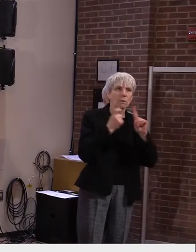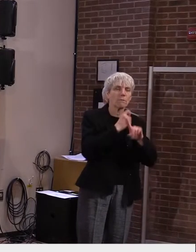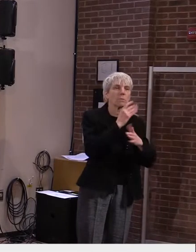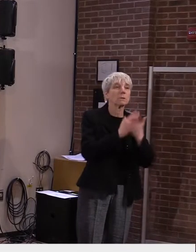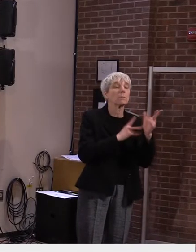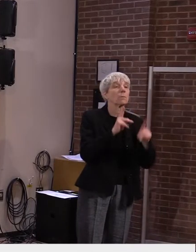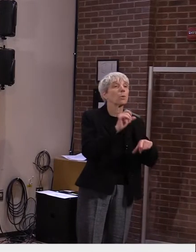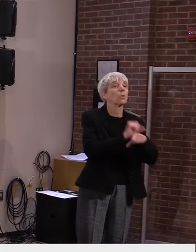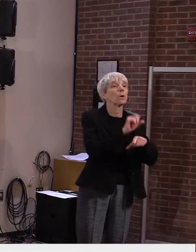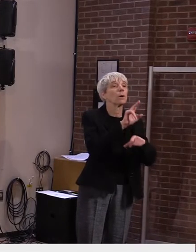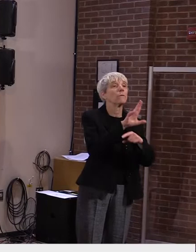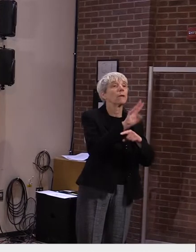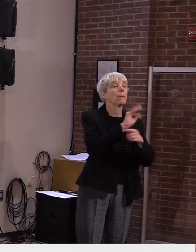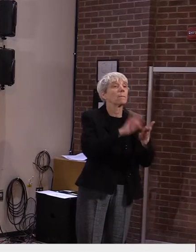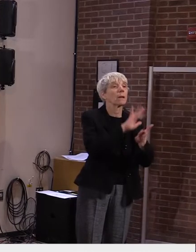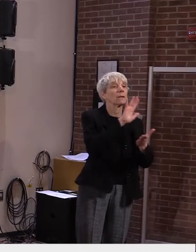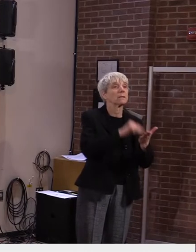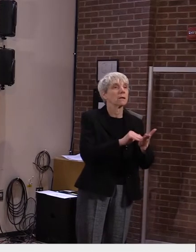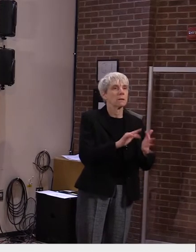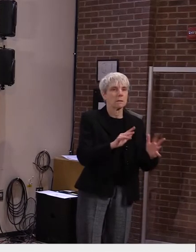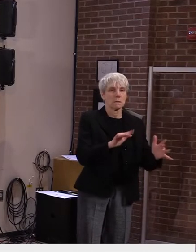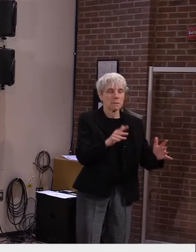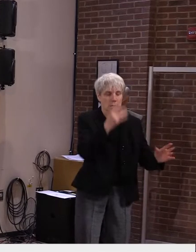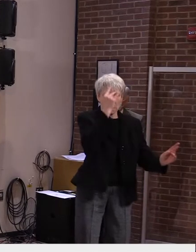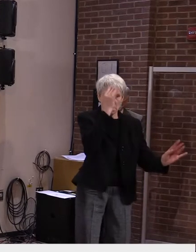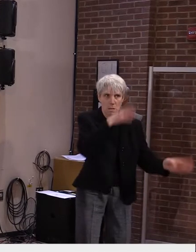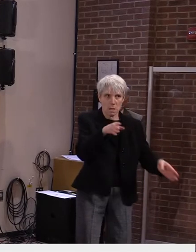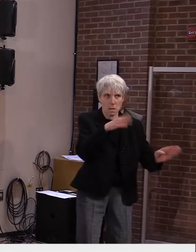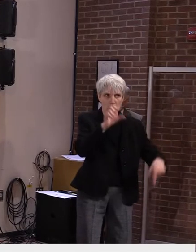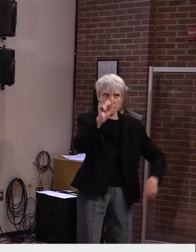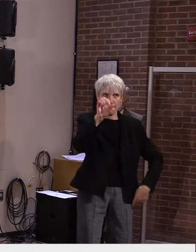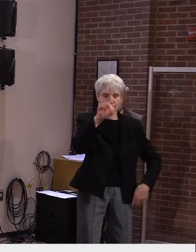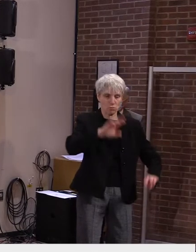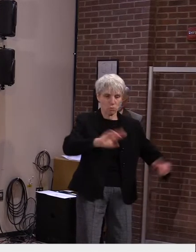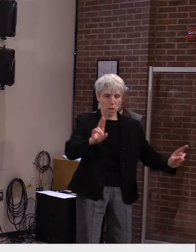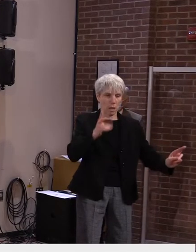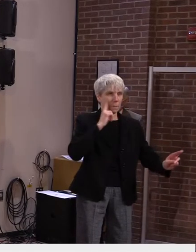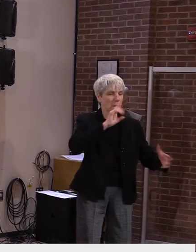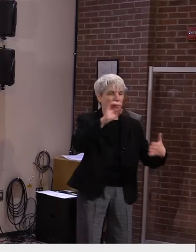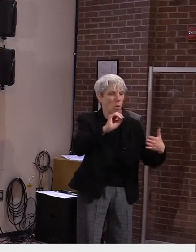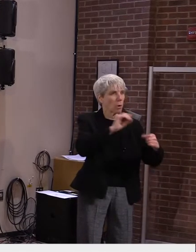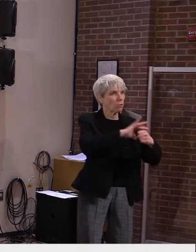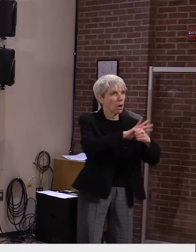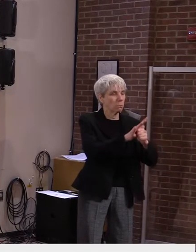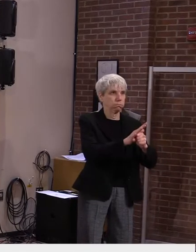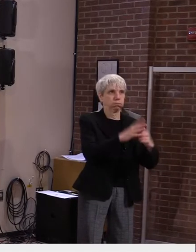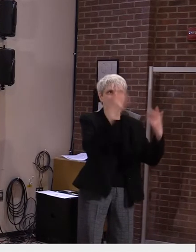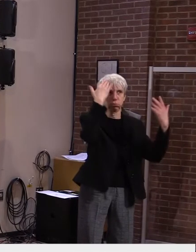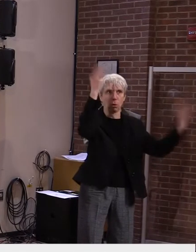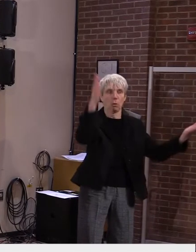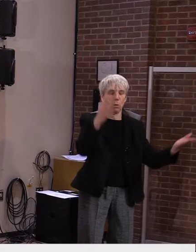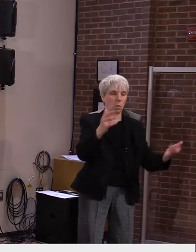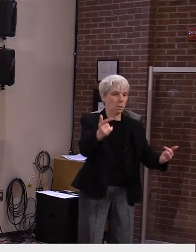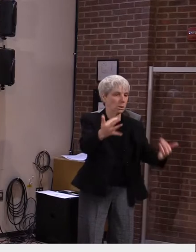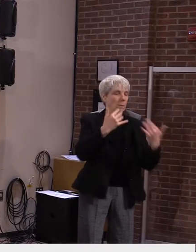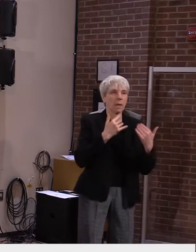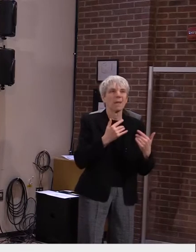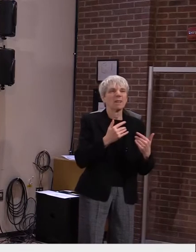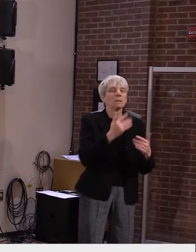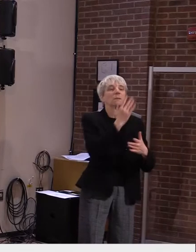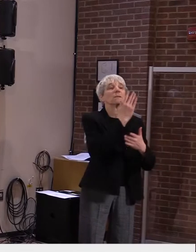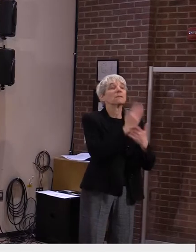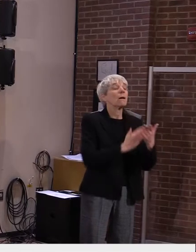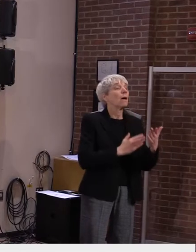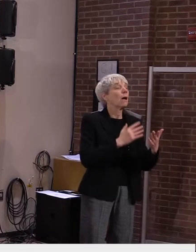that they are preparing for a surge capacity with this new variant, canceling some procedures, you know, like you said, the